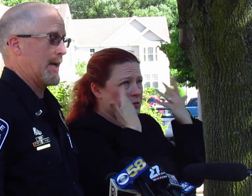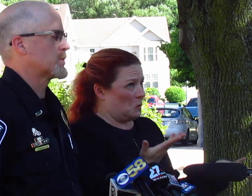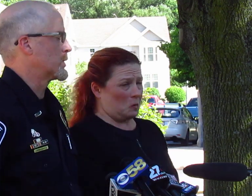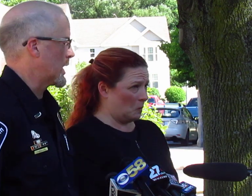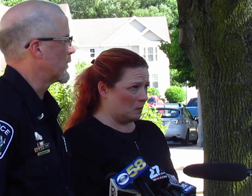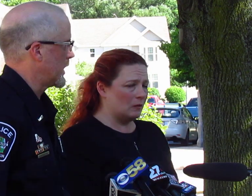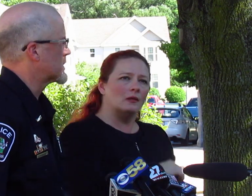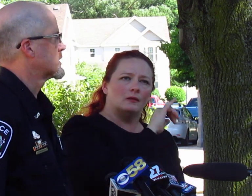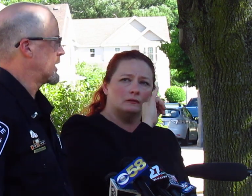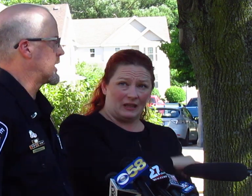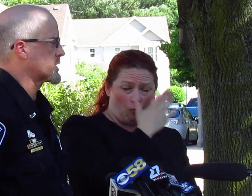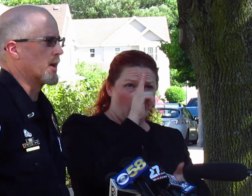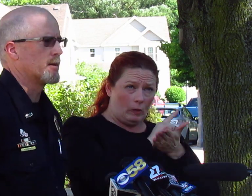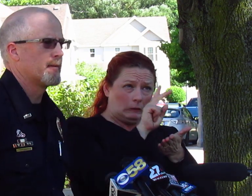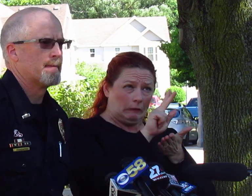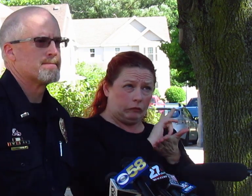That's what we're talking